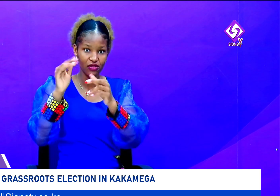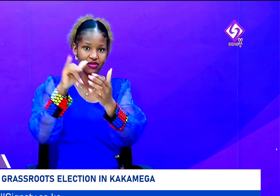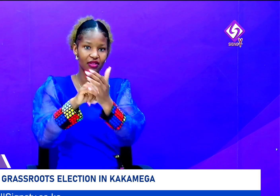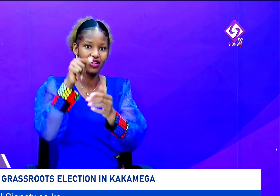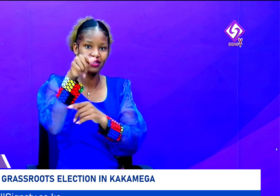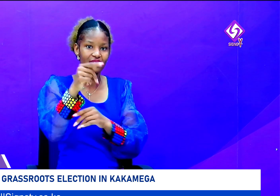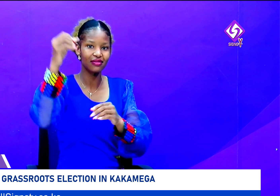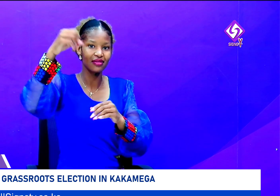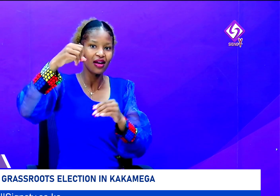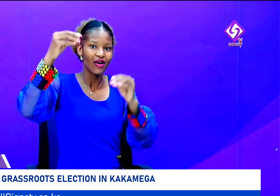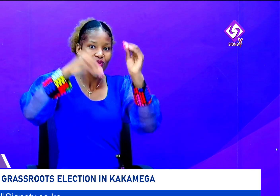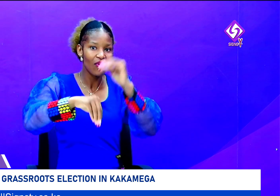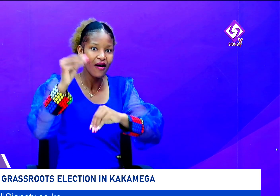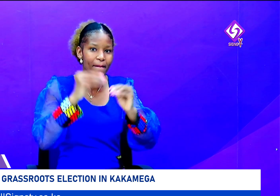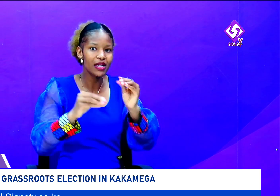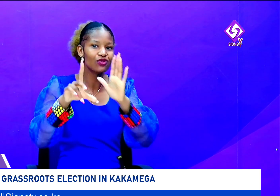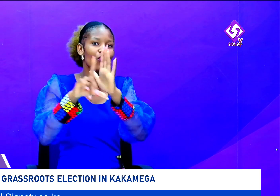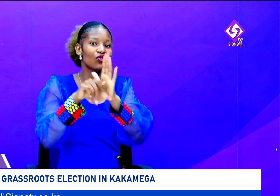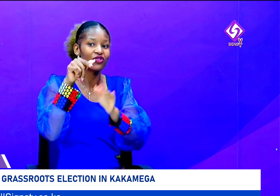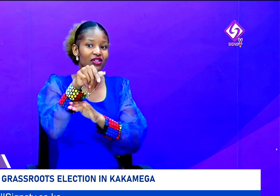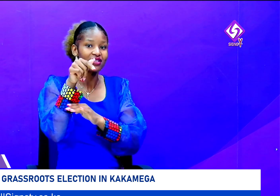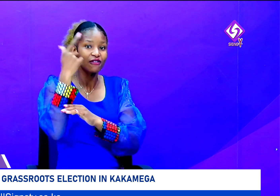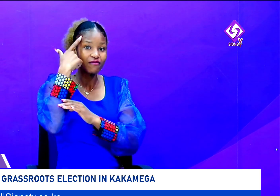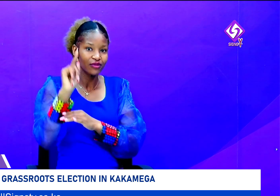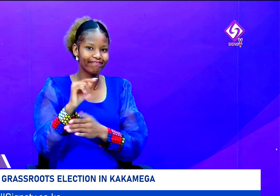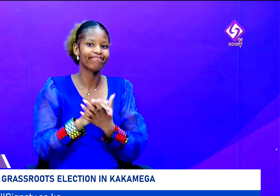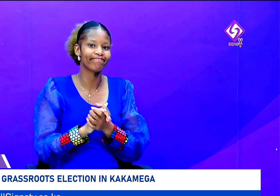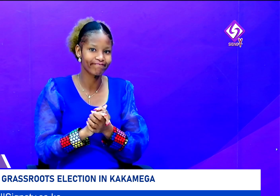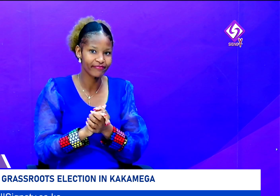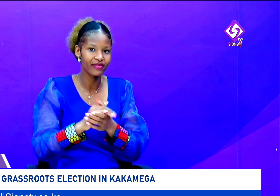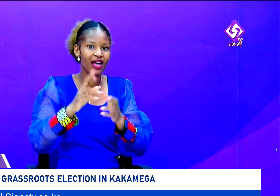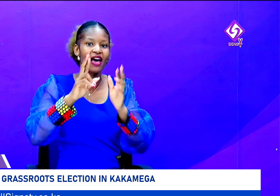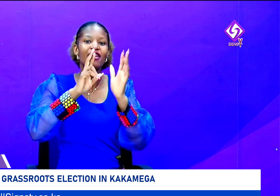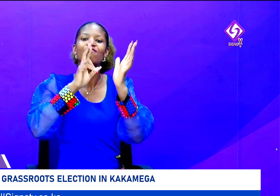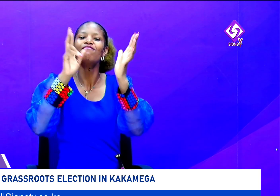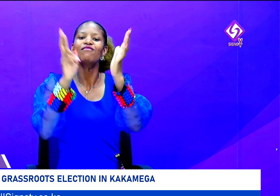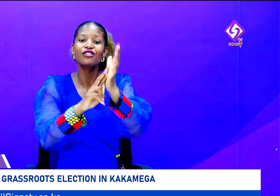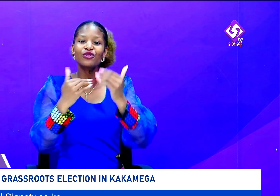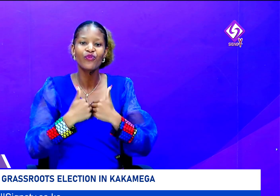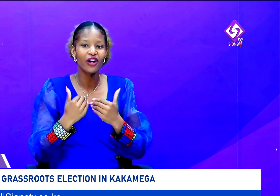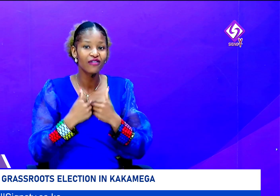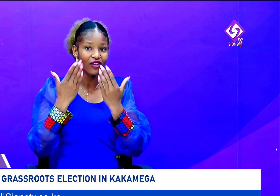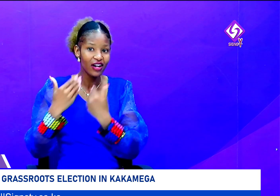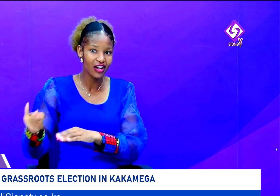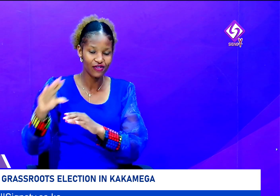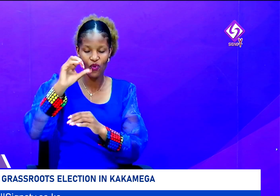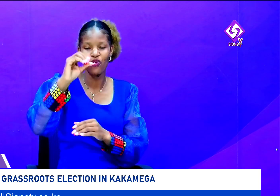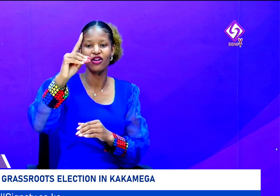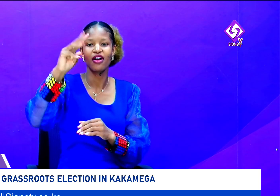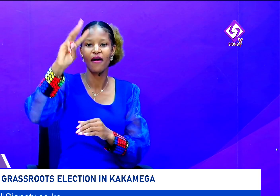altercations. Sources from both camps